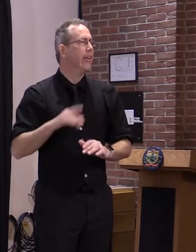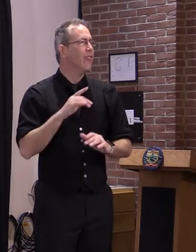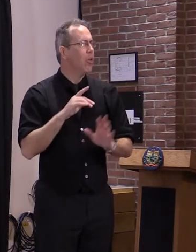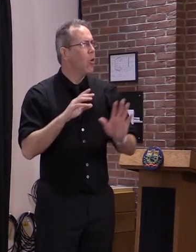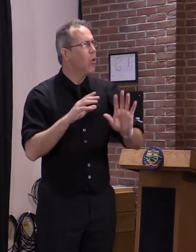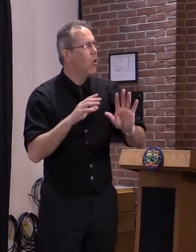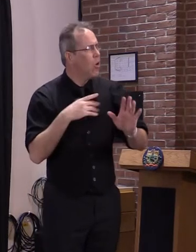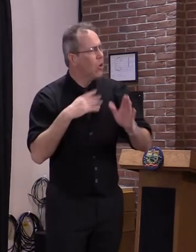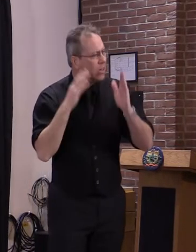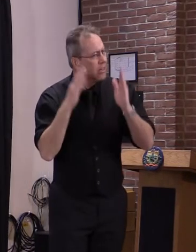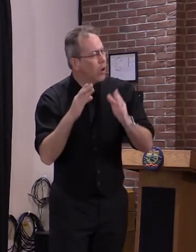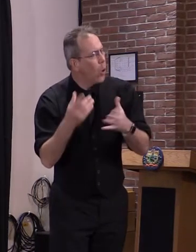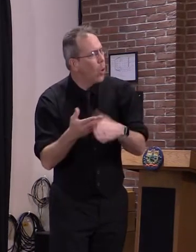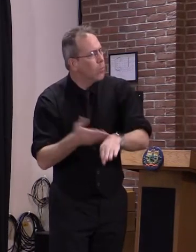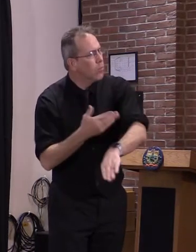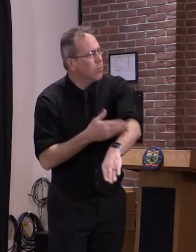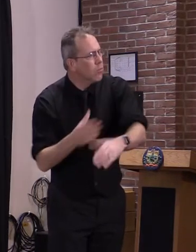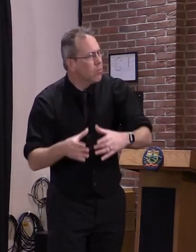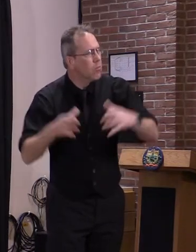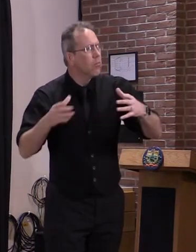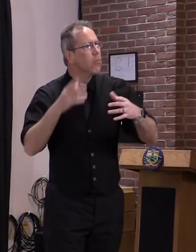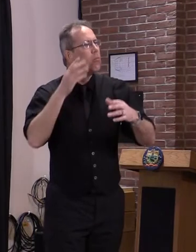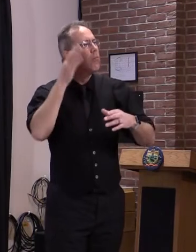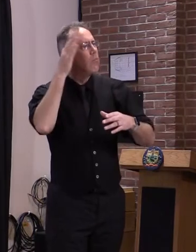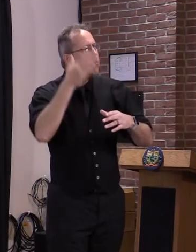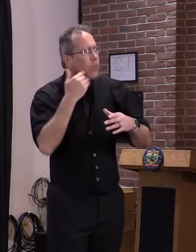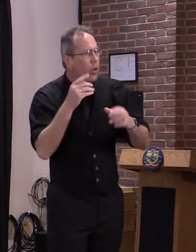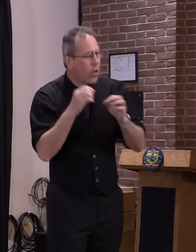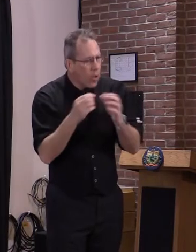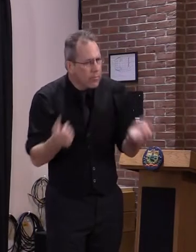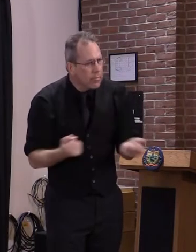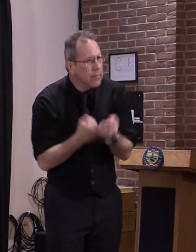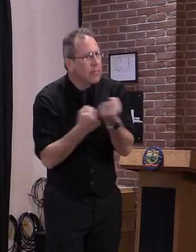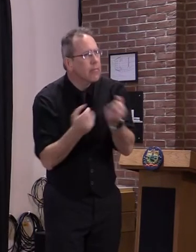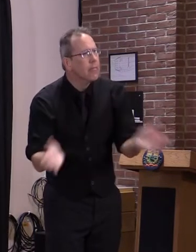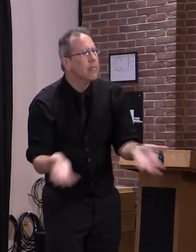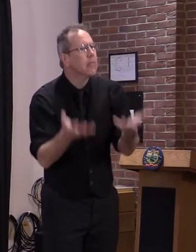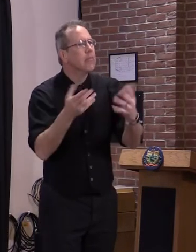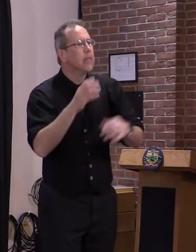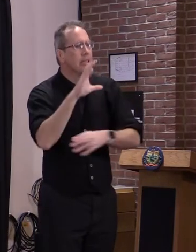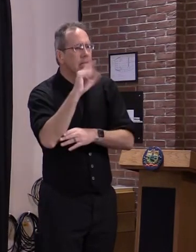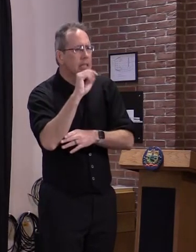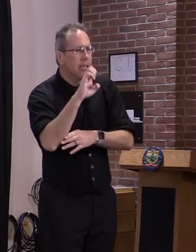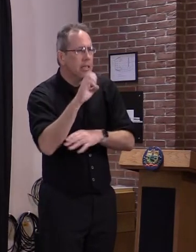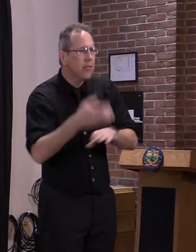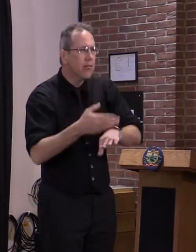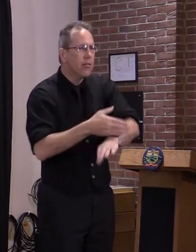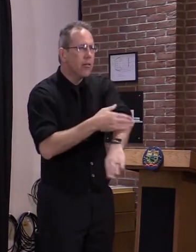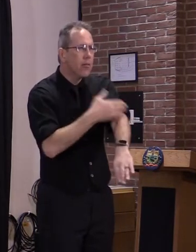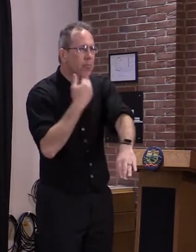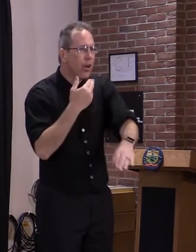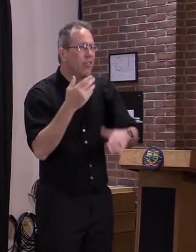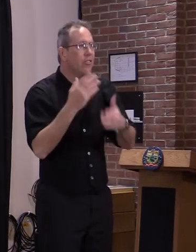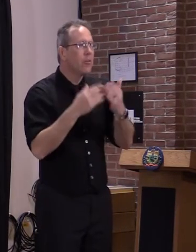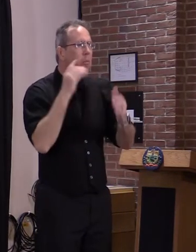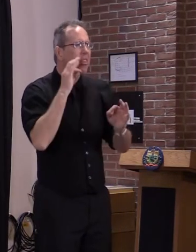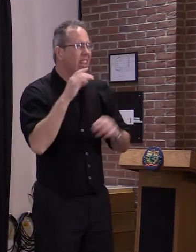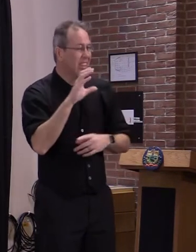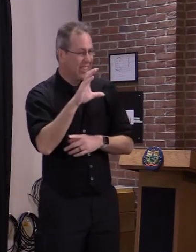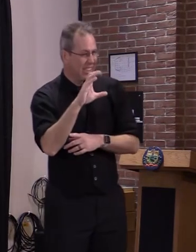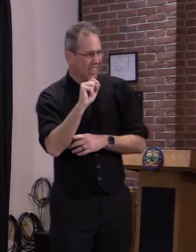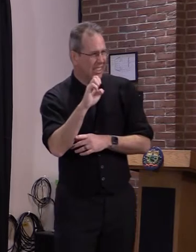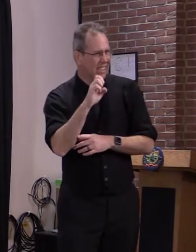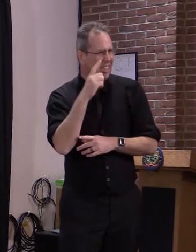forefront. I hope that we can reduce and eliminate the stigma attached to